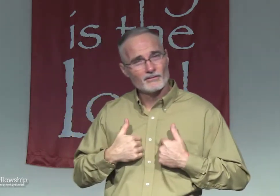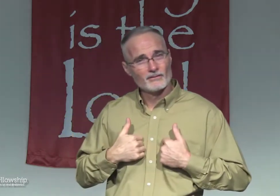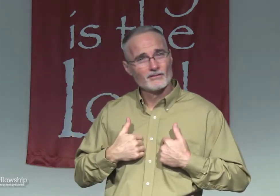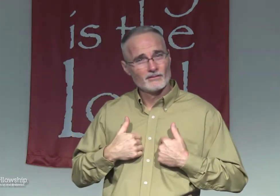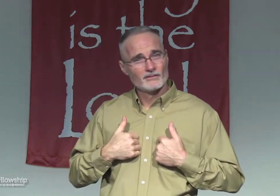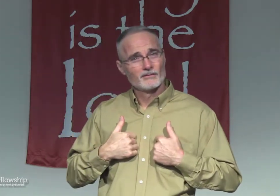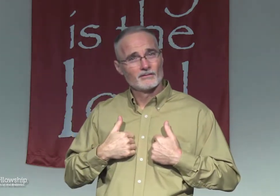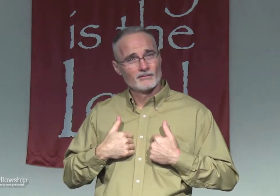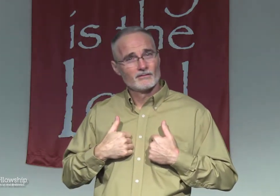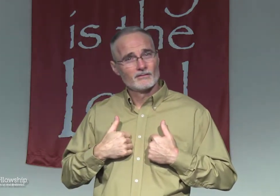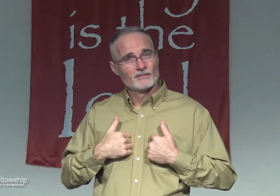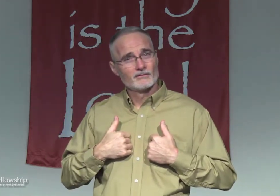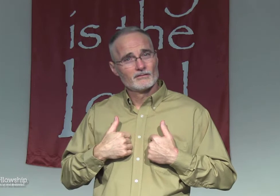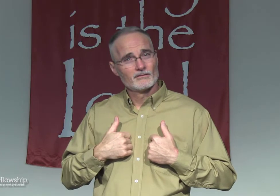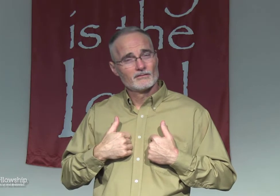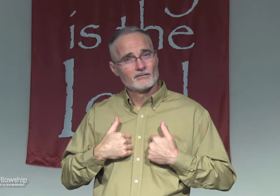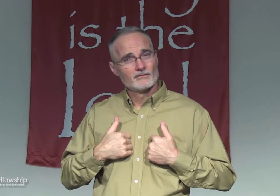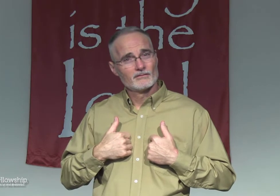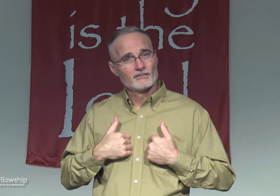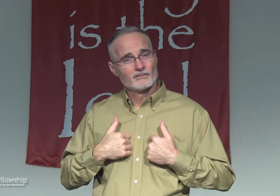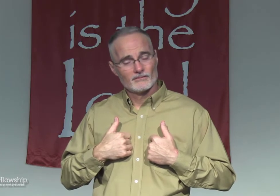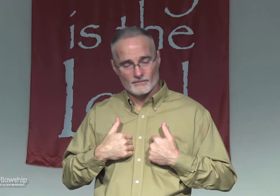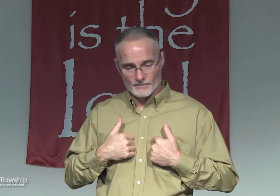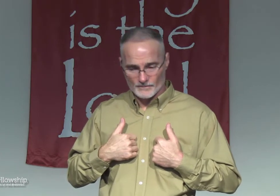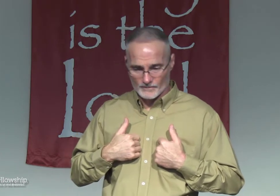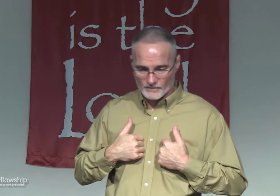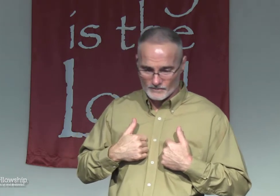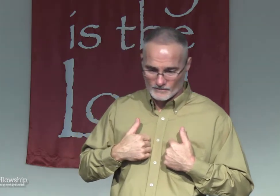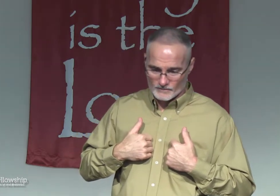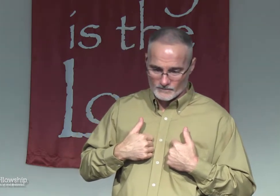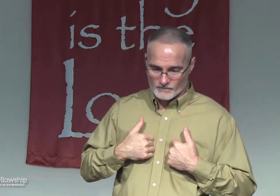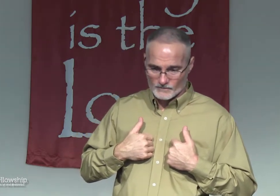Do you really want God to judge your life?